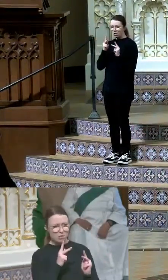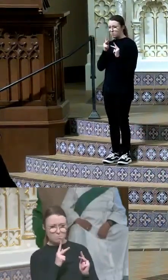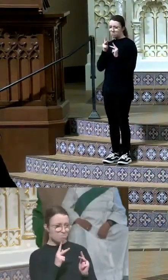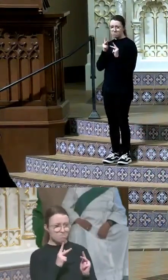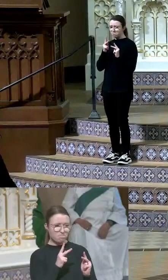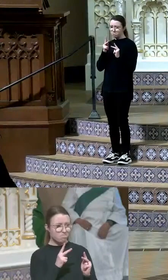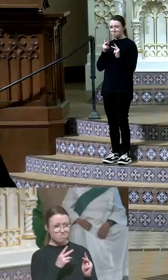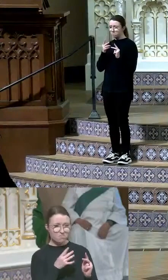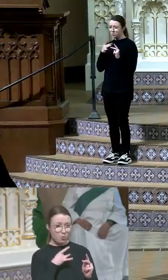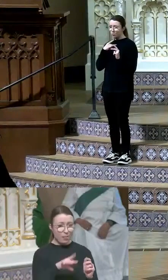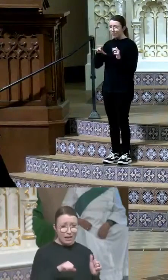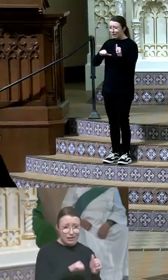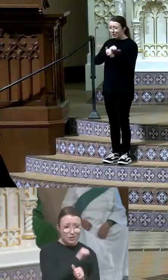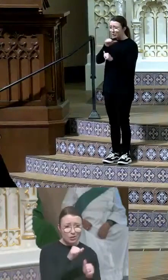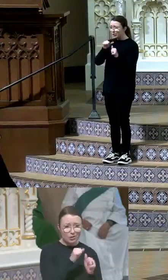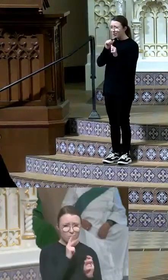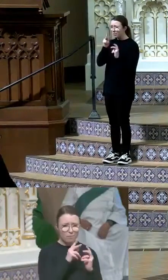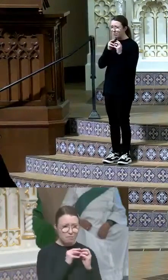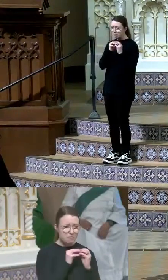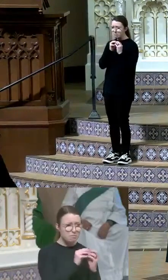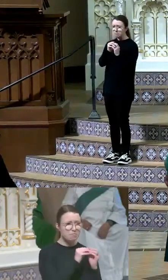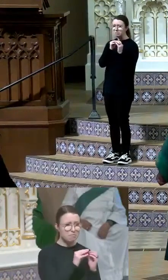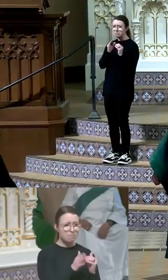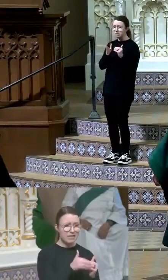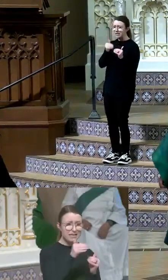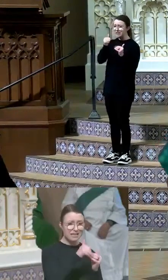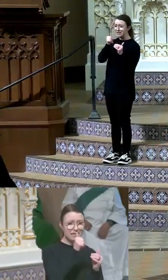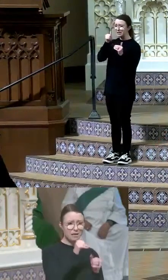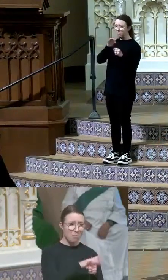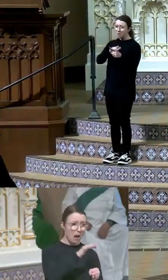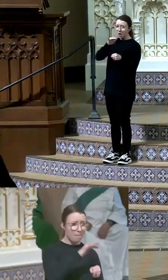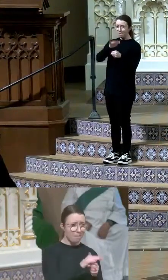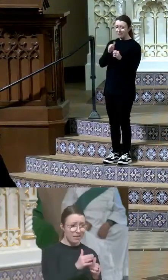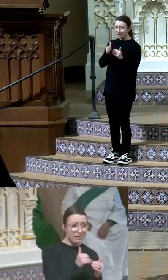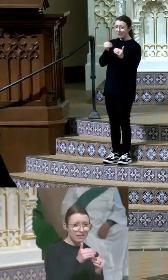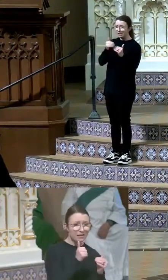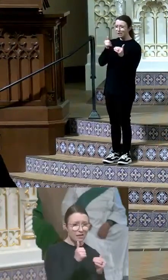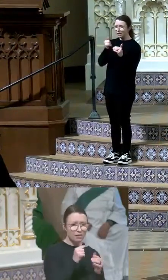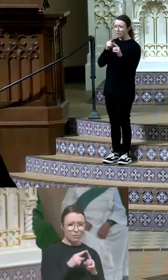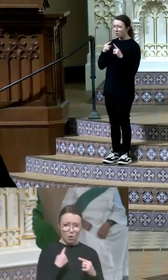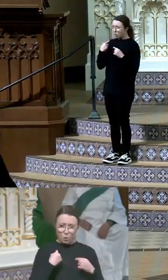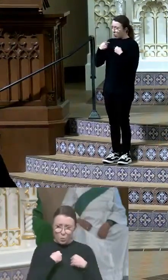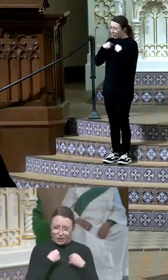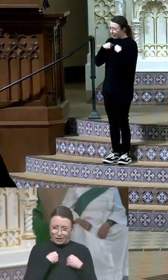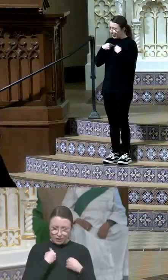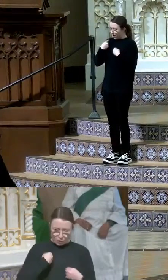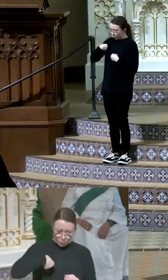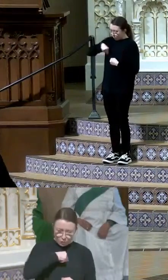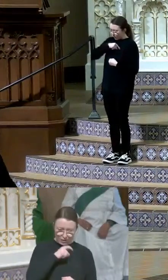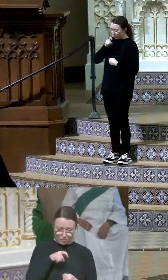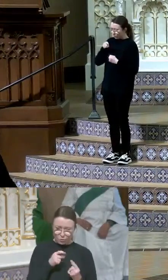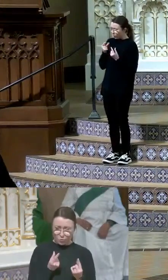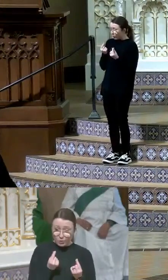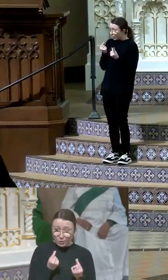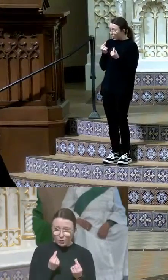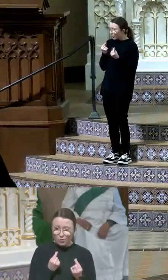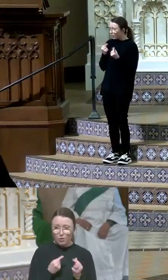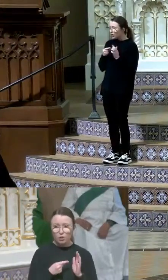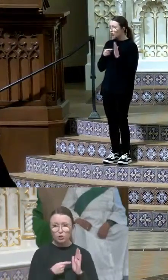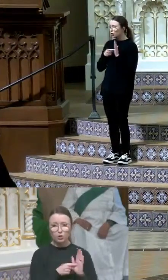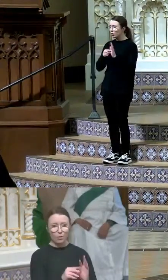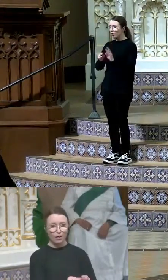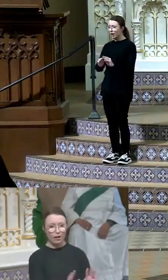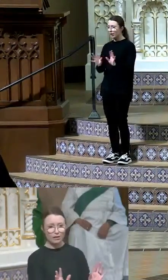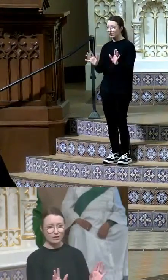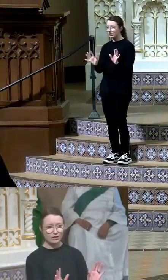to shine amidst all this darkness. What happens when we find ourselves, like